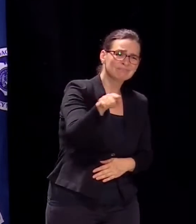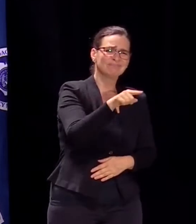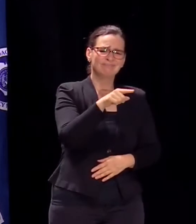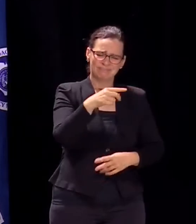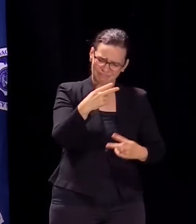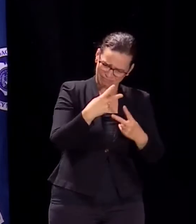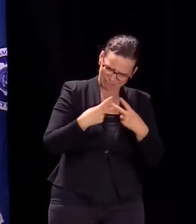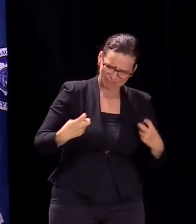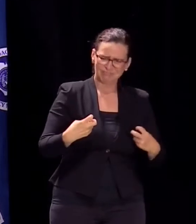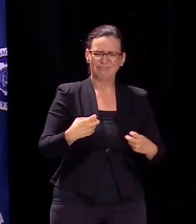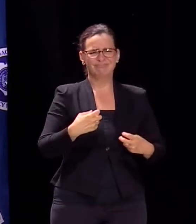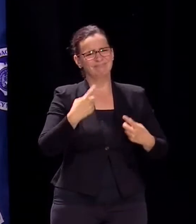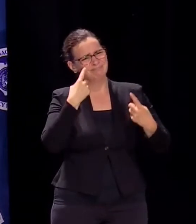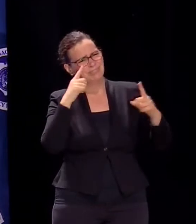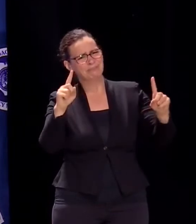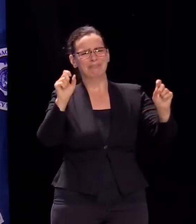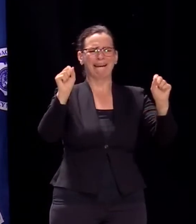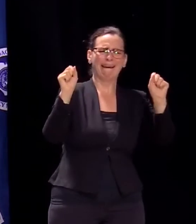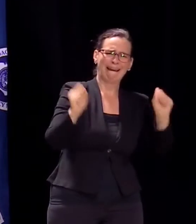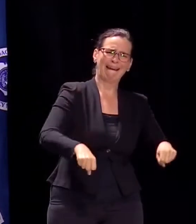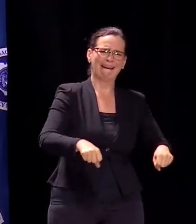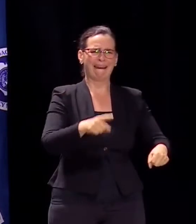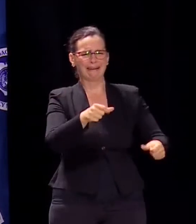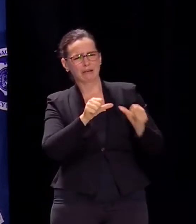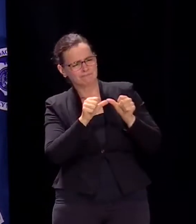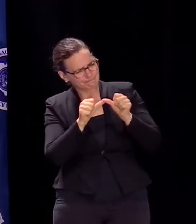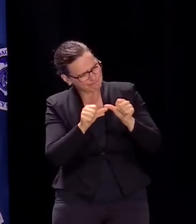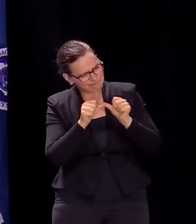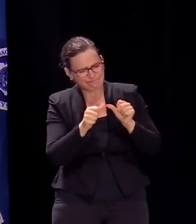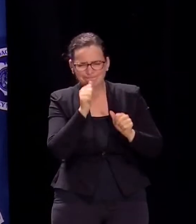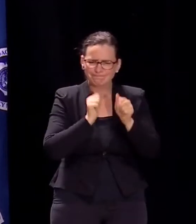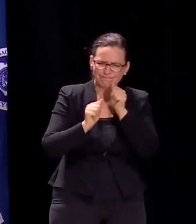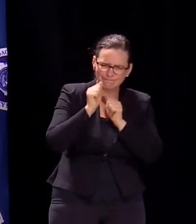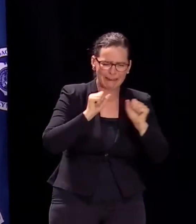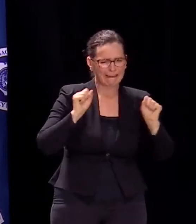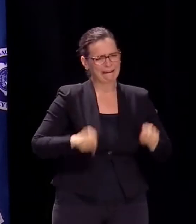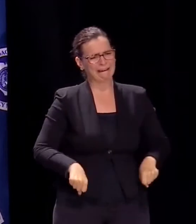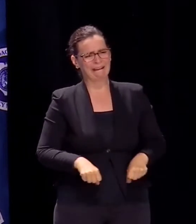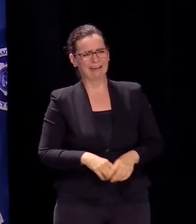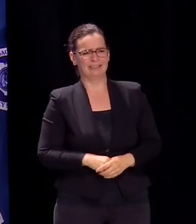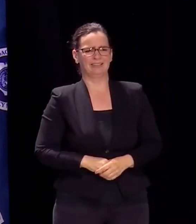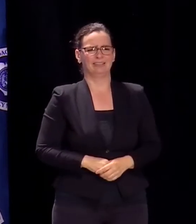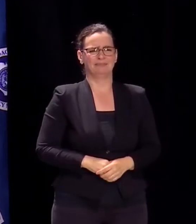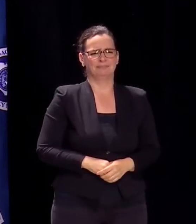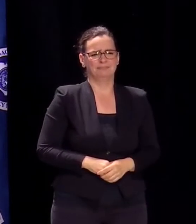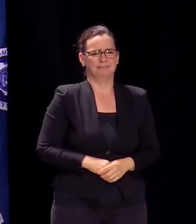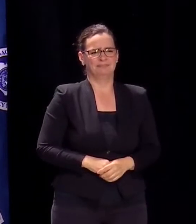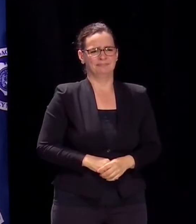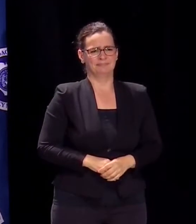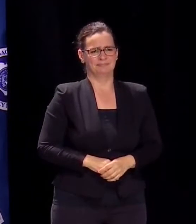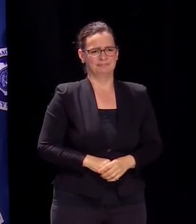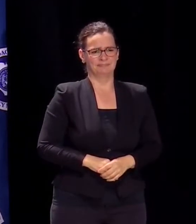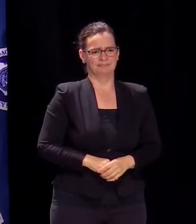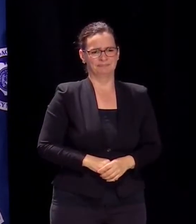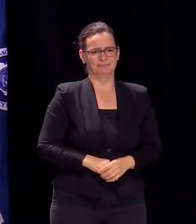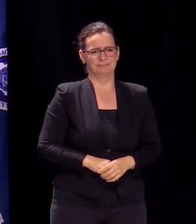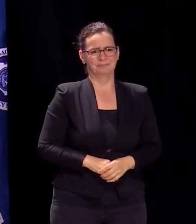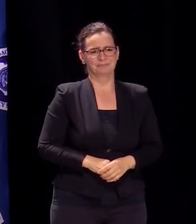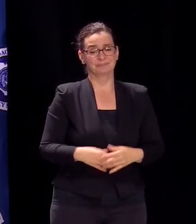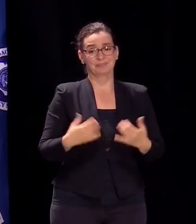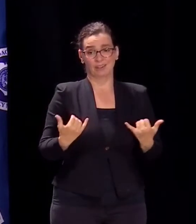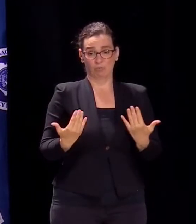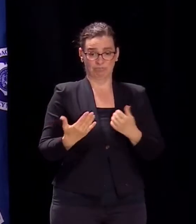Wanted to go over some information related to the county budget. Received 2